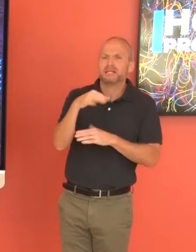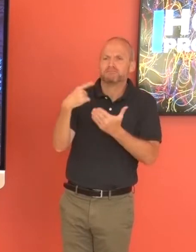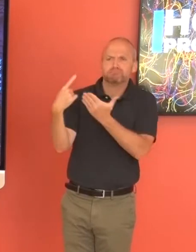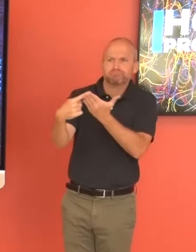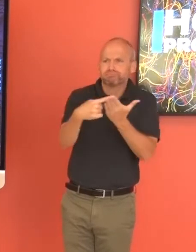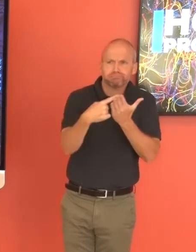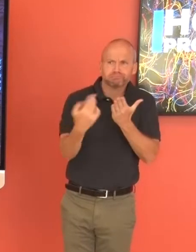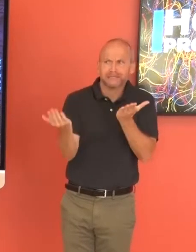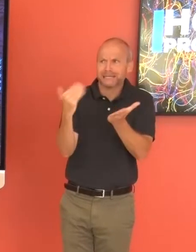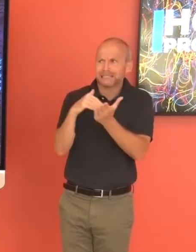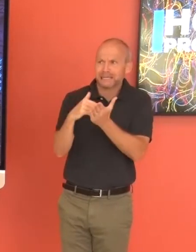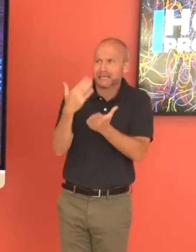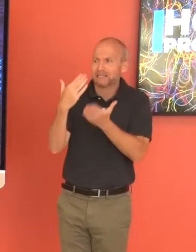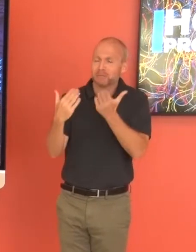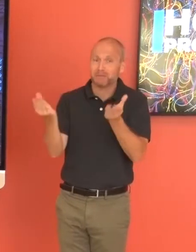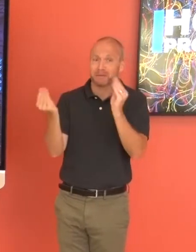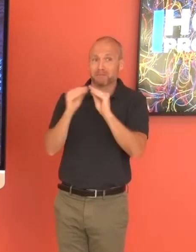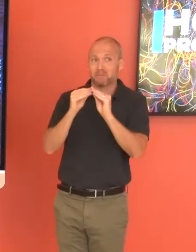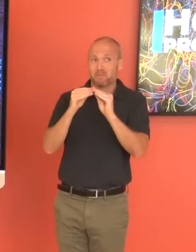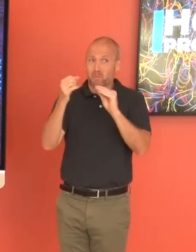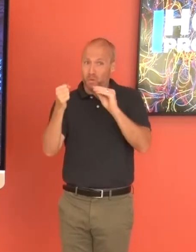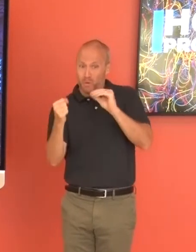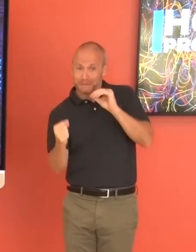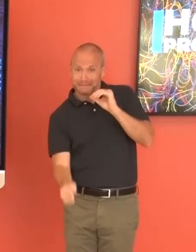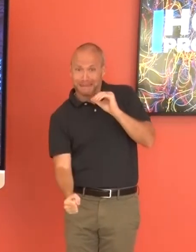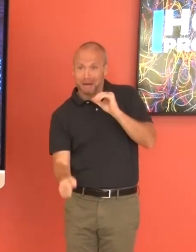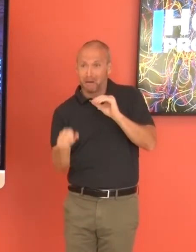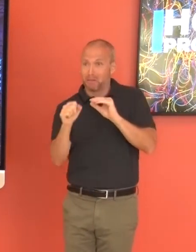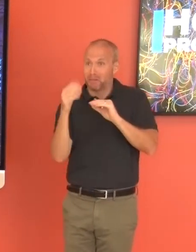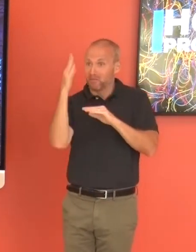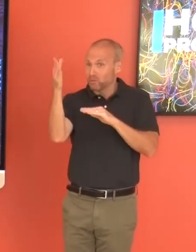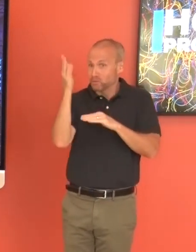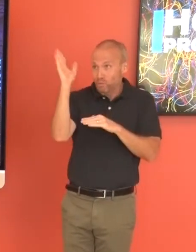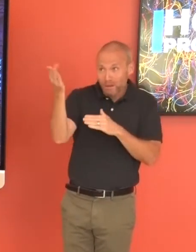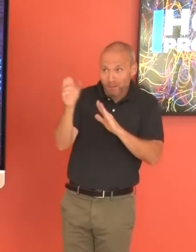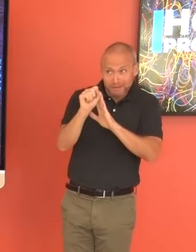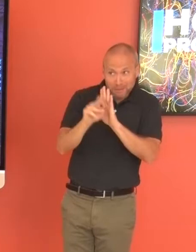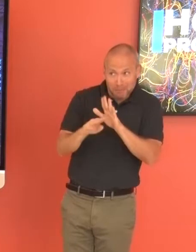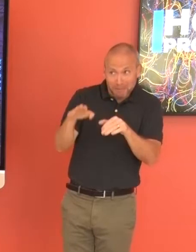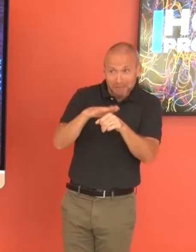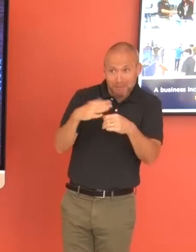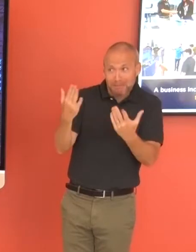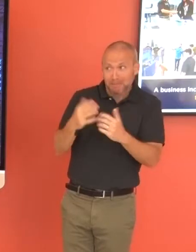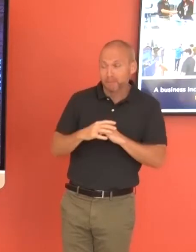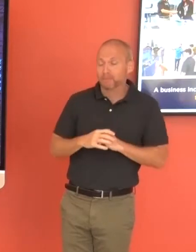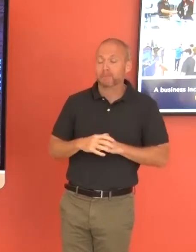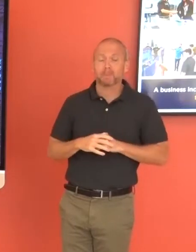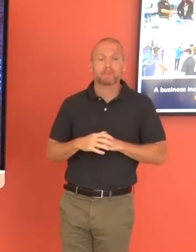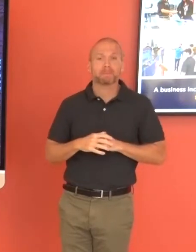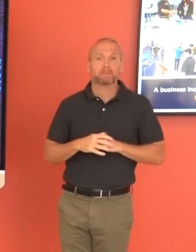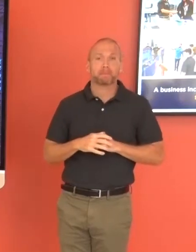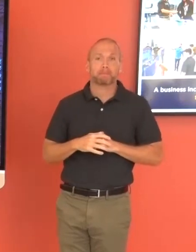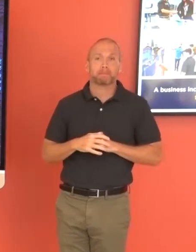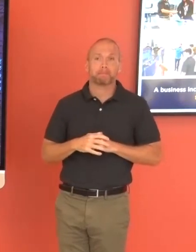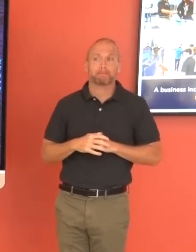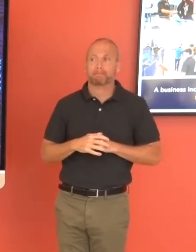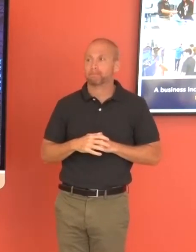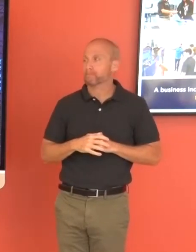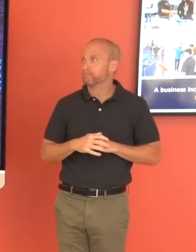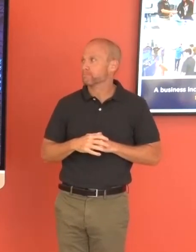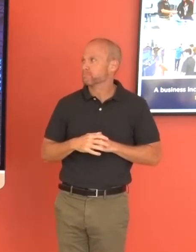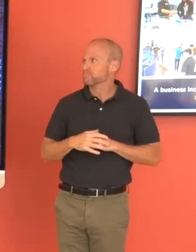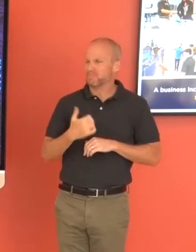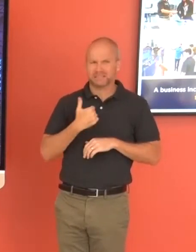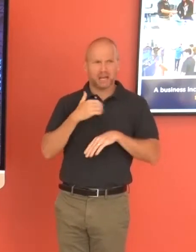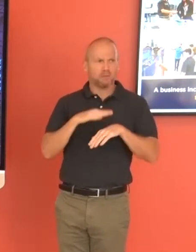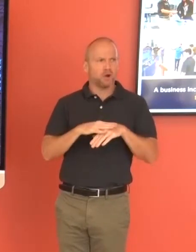discussion on moving further south in the future. Yes. Right now, I'm on the, I think they call it the